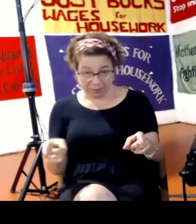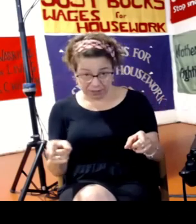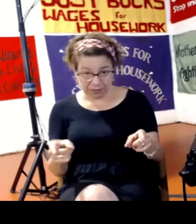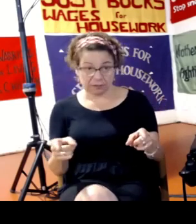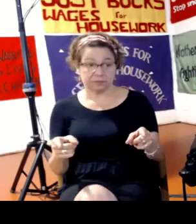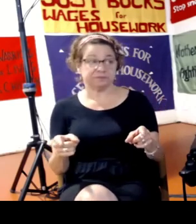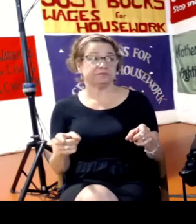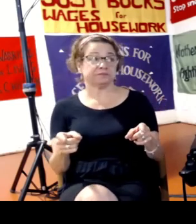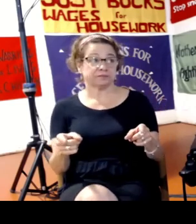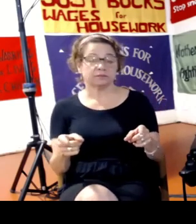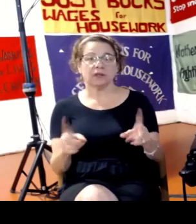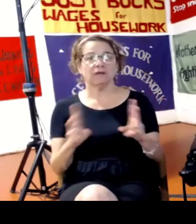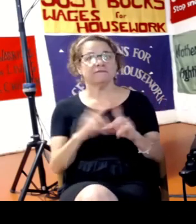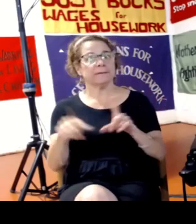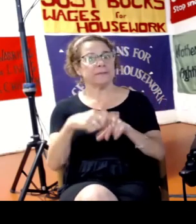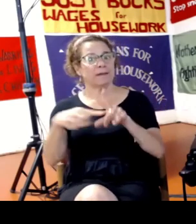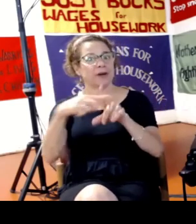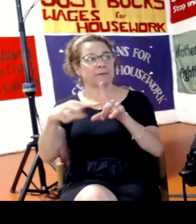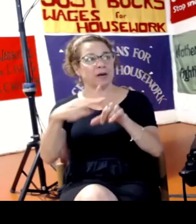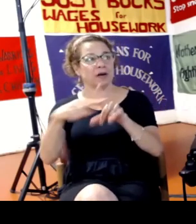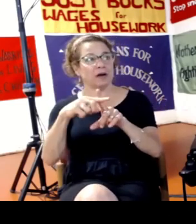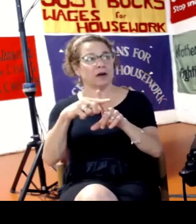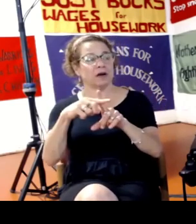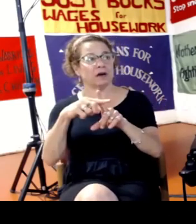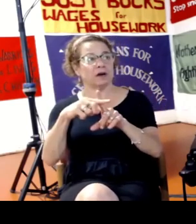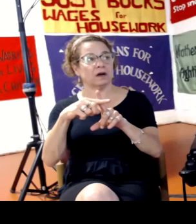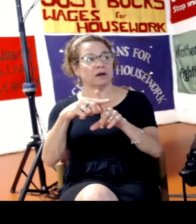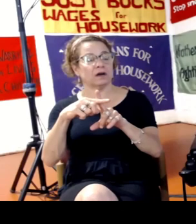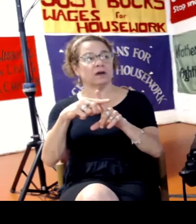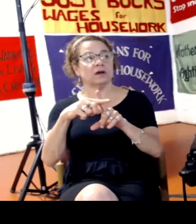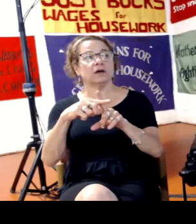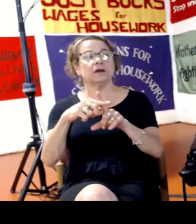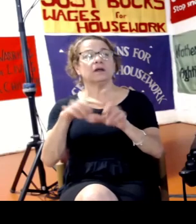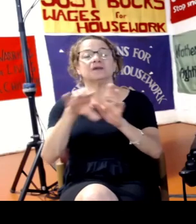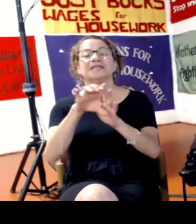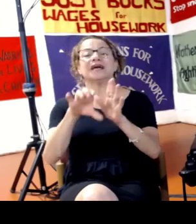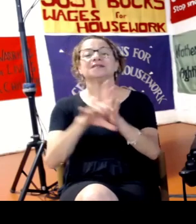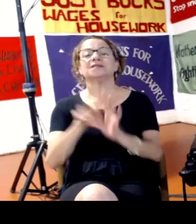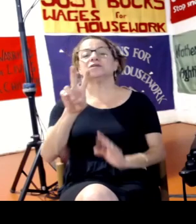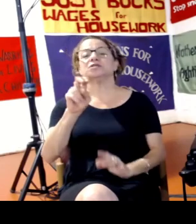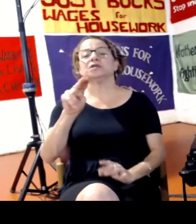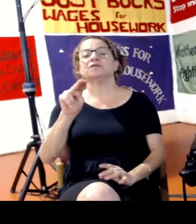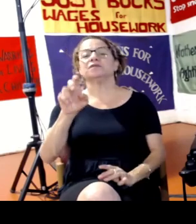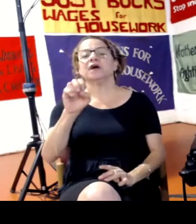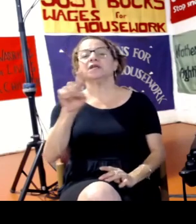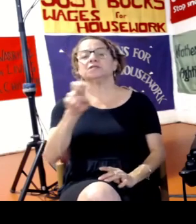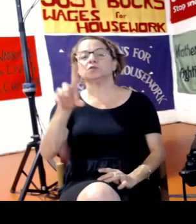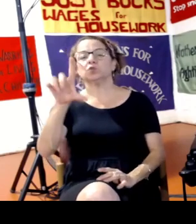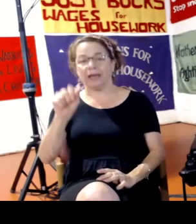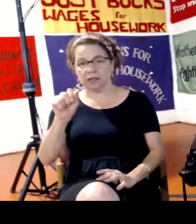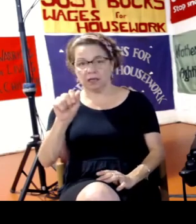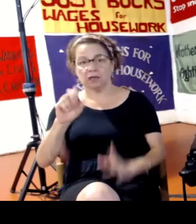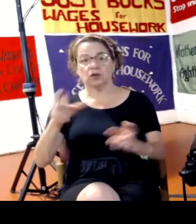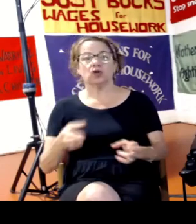that are very encouraging. There's the Article 88 of the Constitution in Venezuela that recommends a pension for